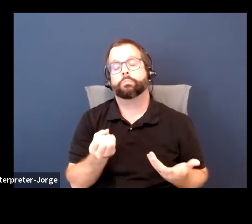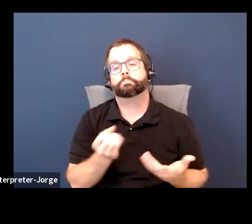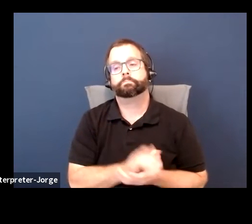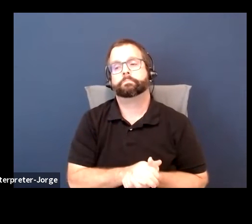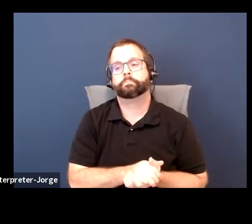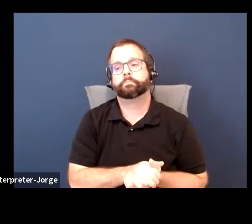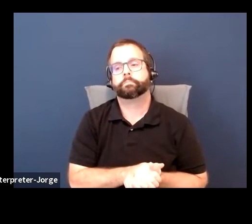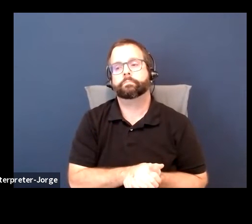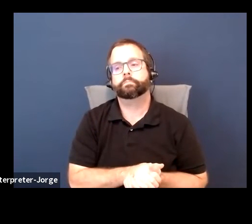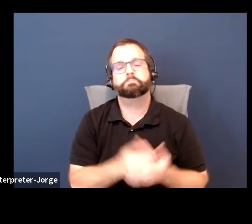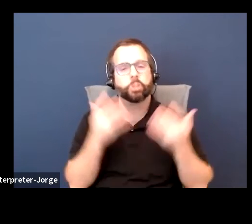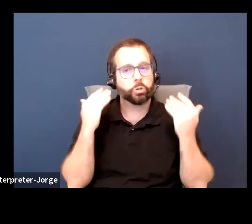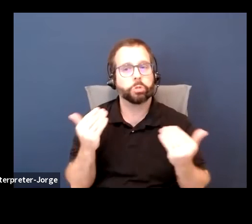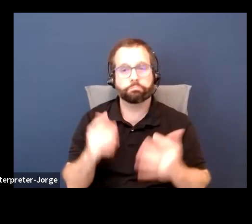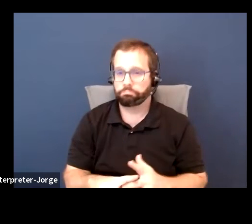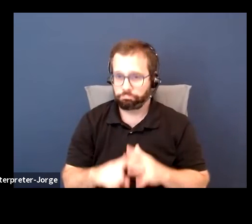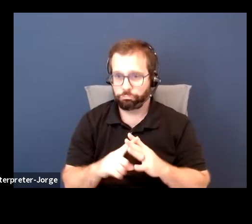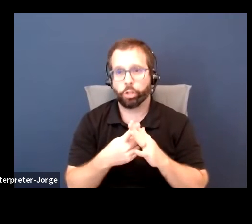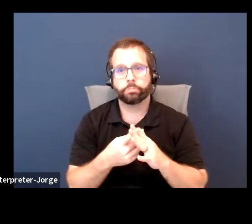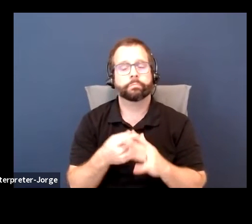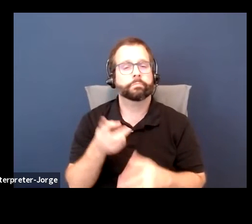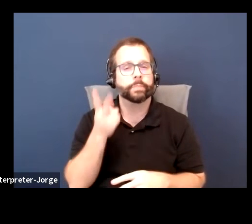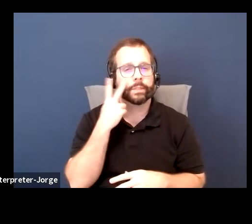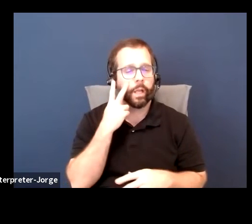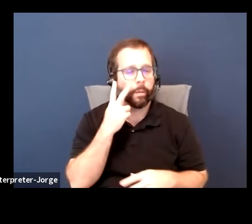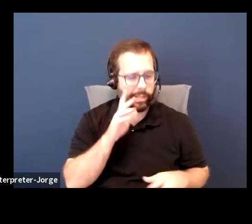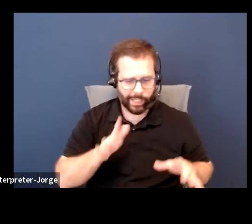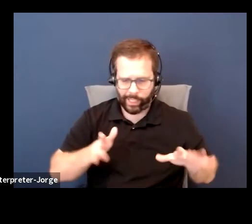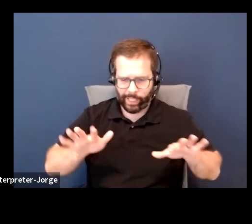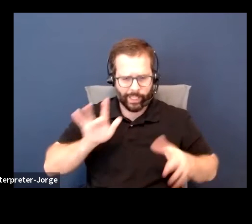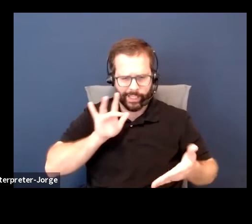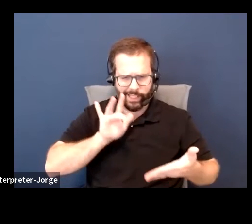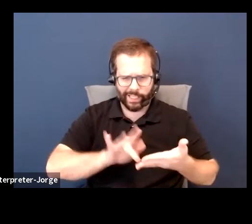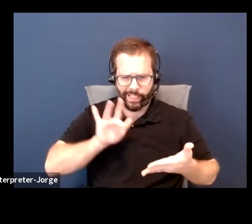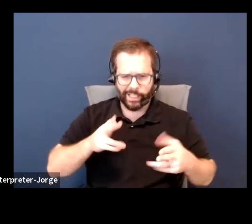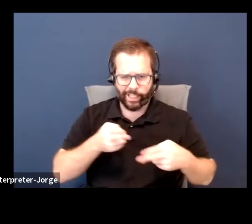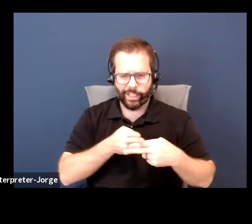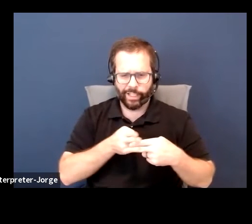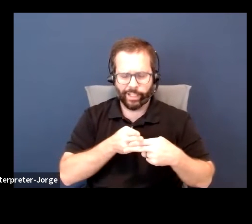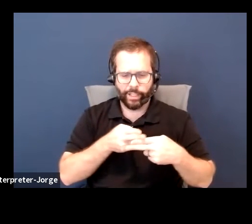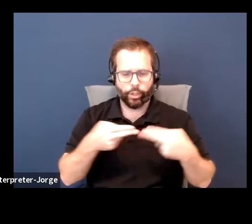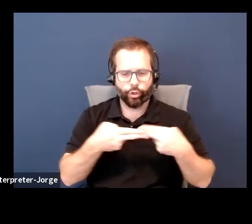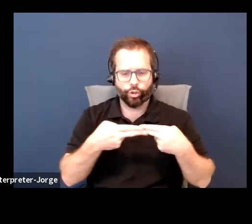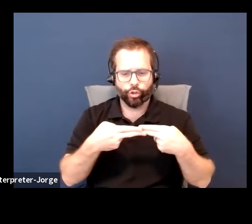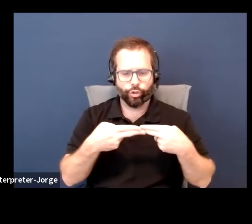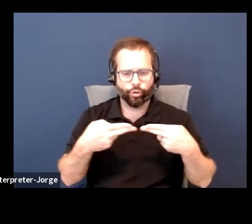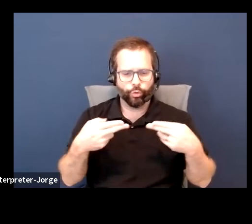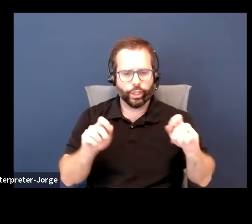let's go ahead and jump in and get started. Let me see if I can figure out how to share my screen here.